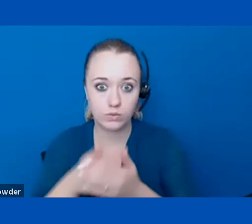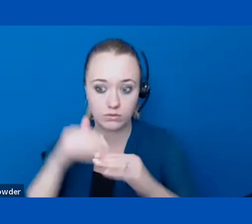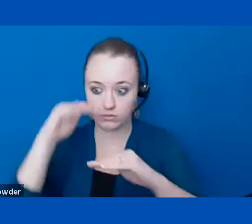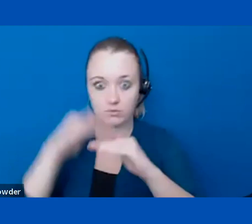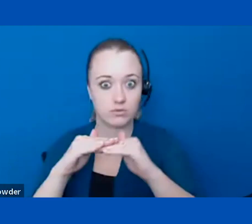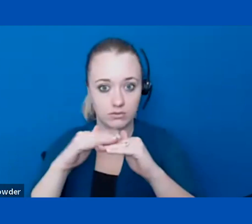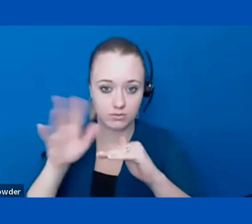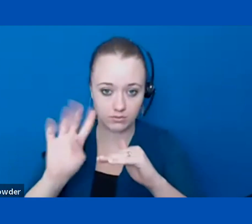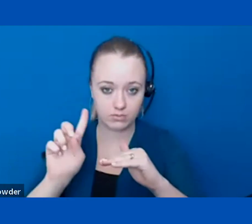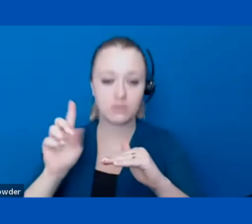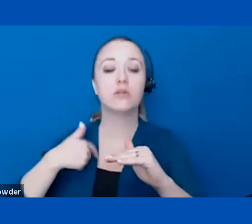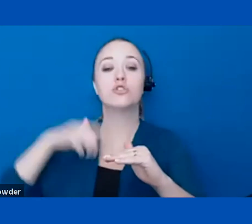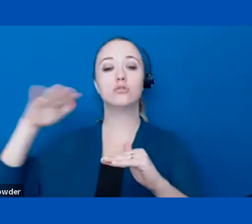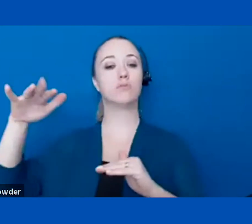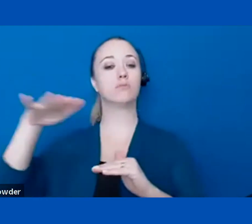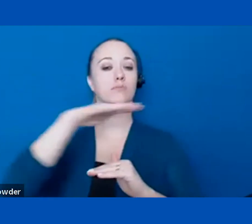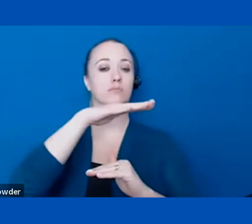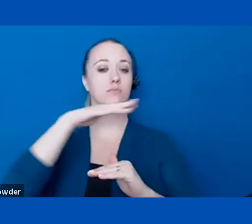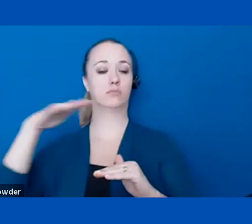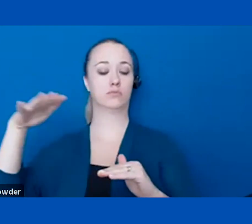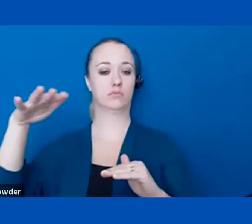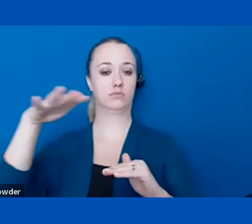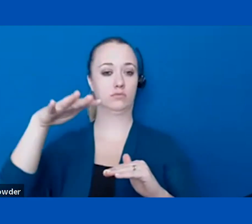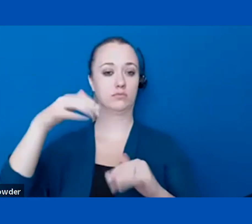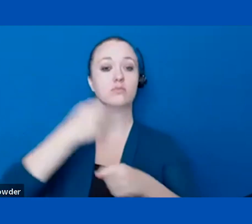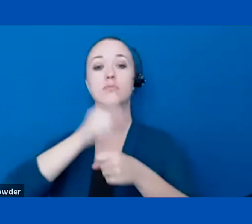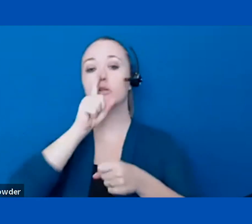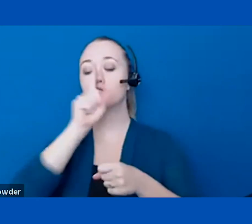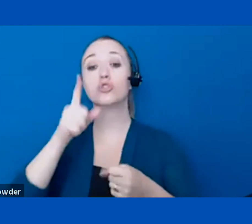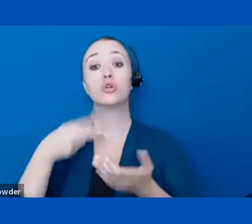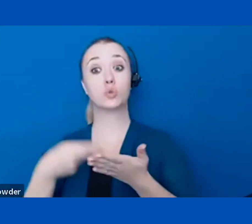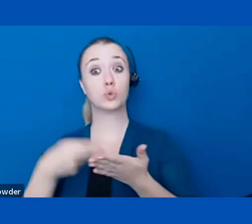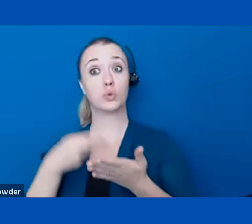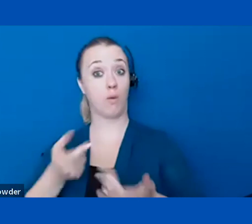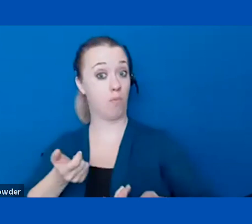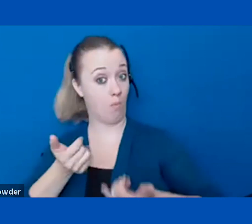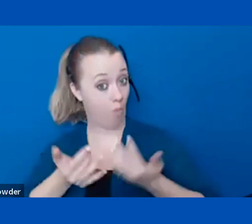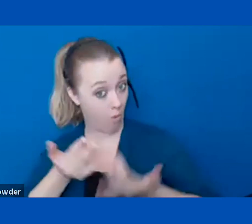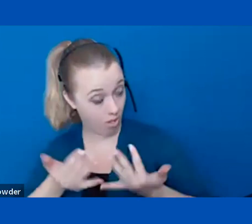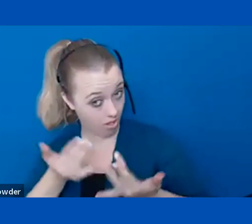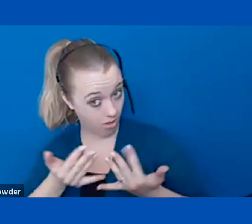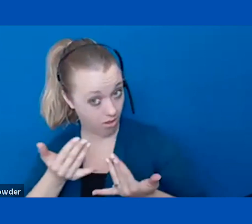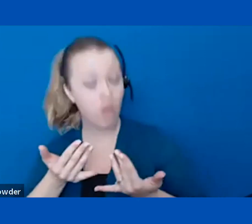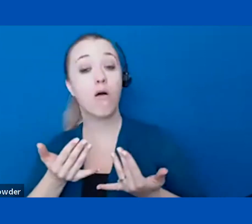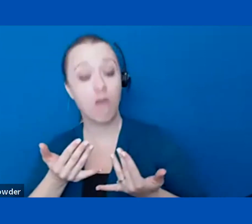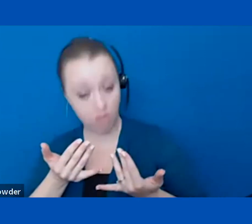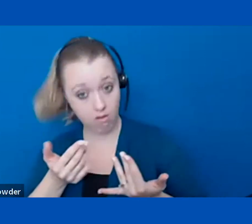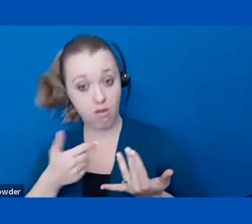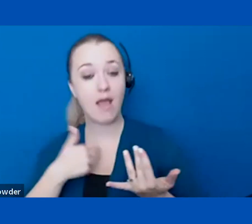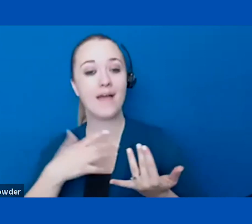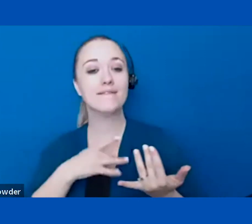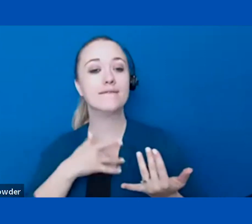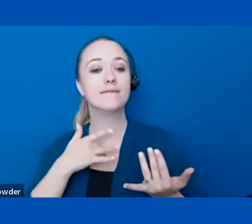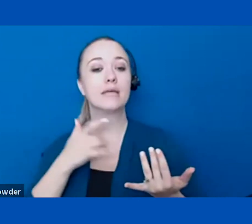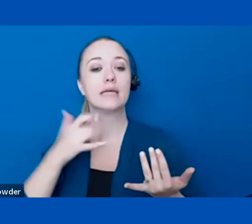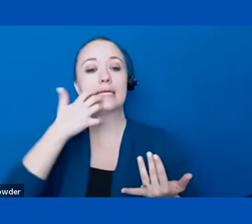just hover it over it, right? Making sure that if the soup is boiling, then, you know, if I feel like